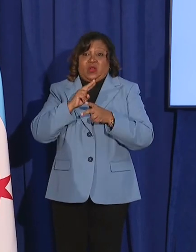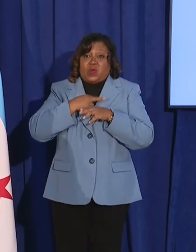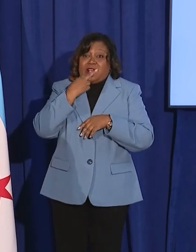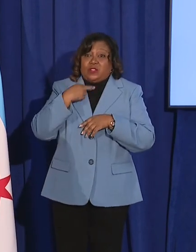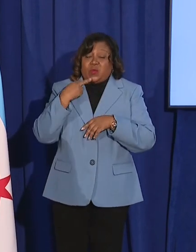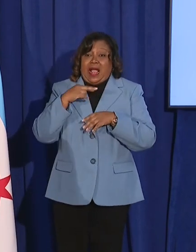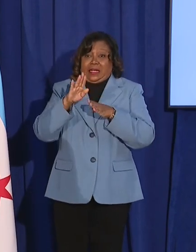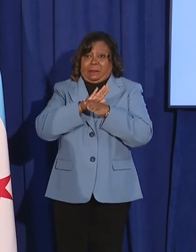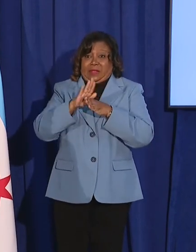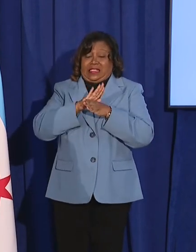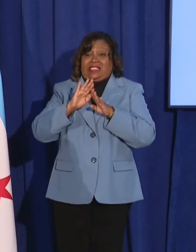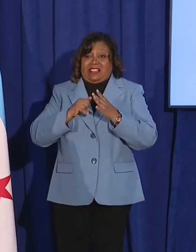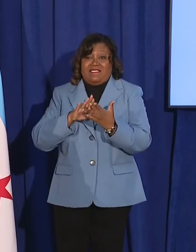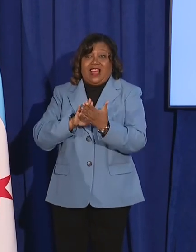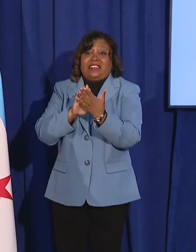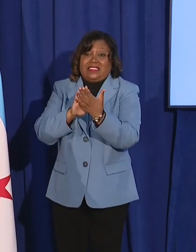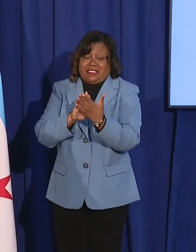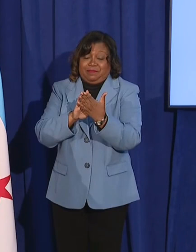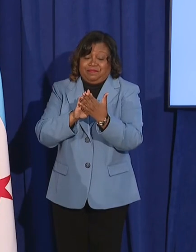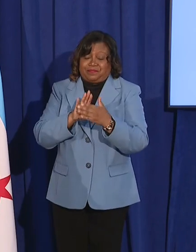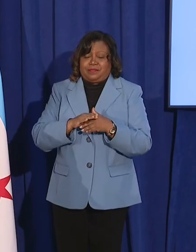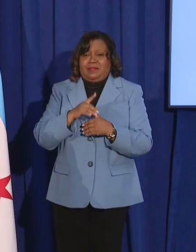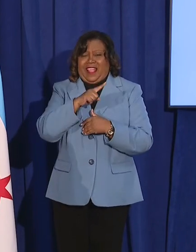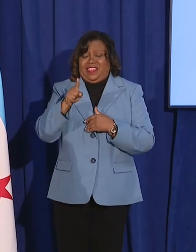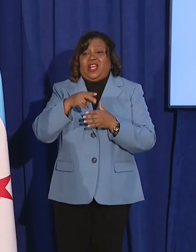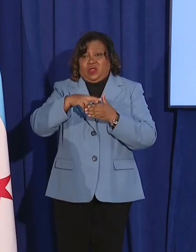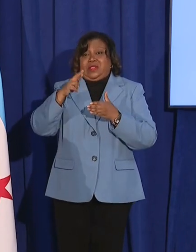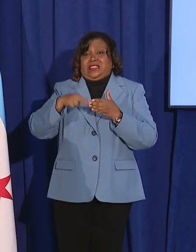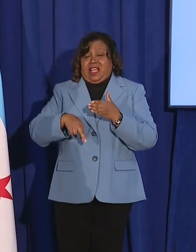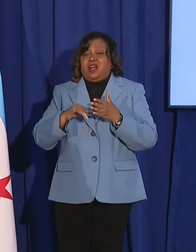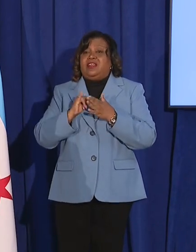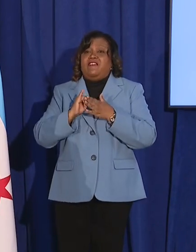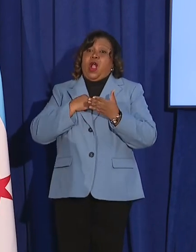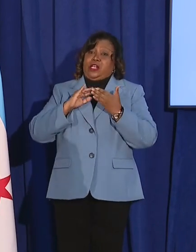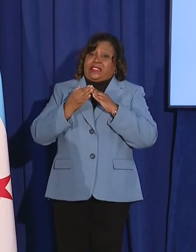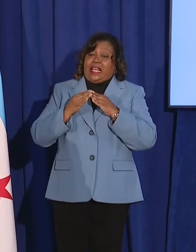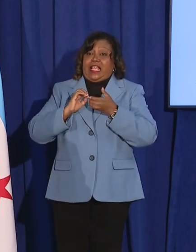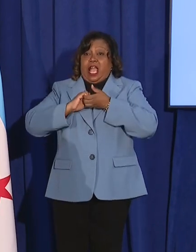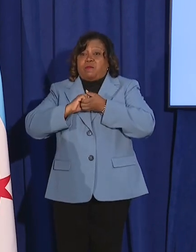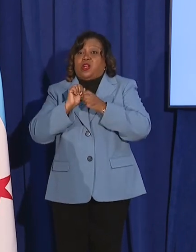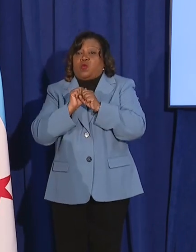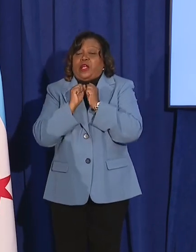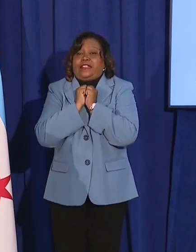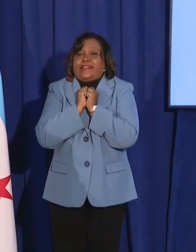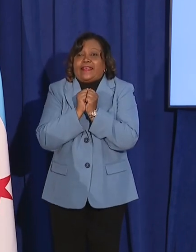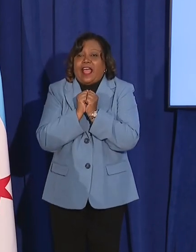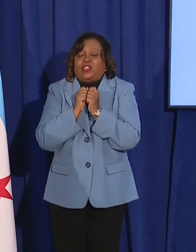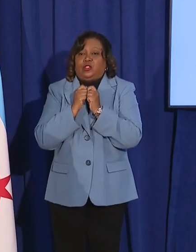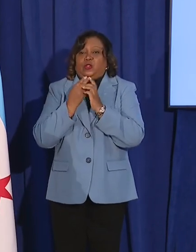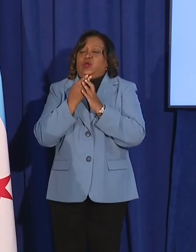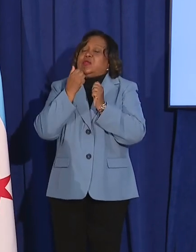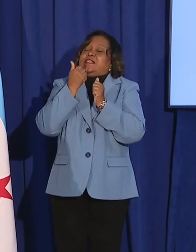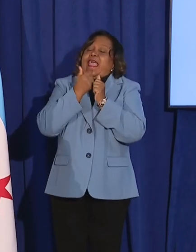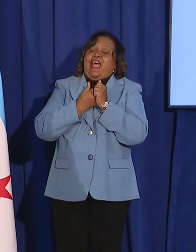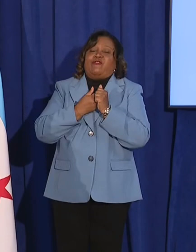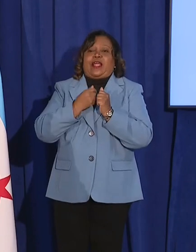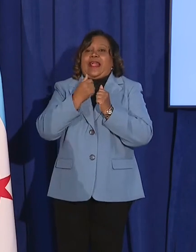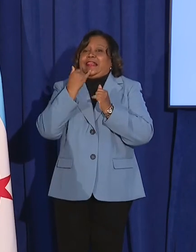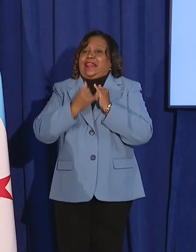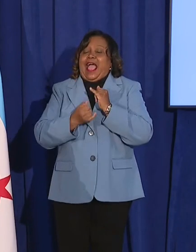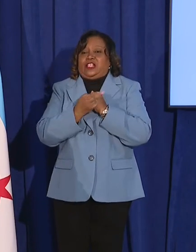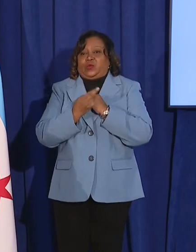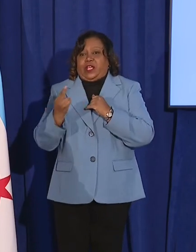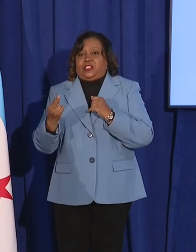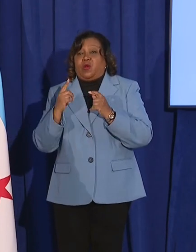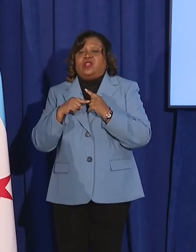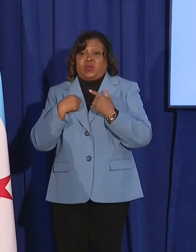hospitality industry currently faces. They're the result of our city and our partners working together to use every last